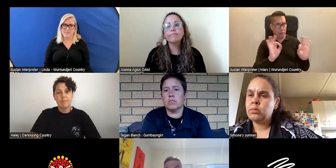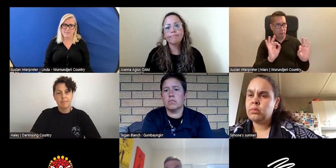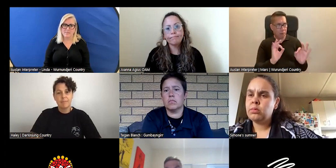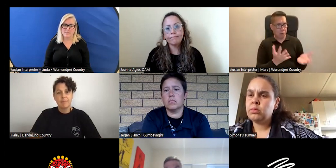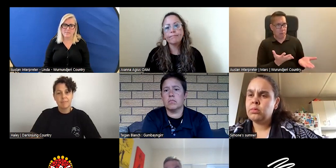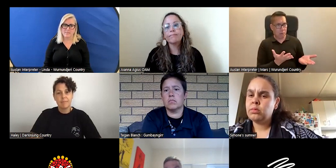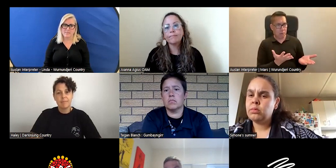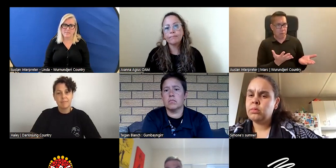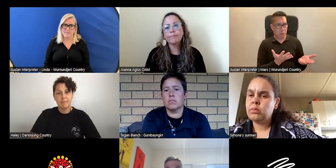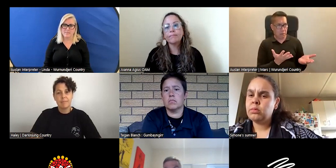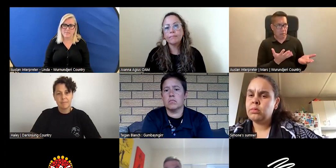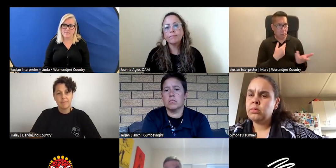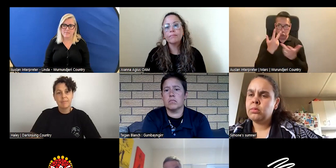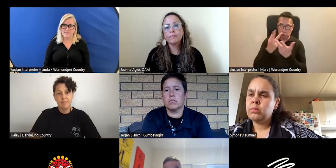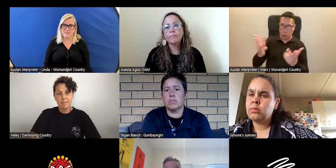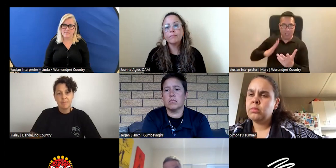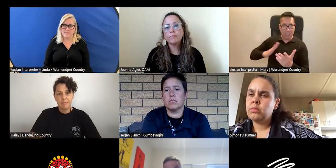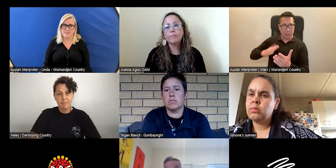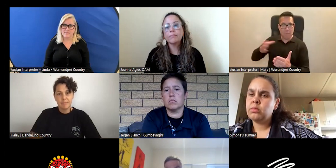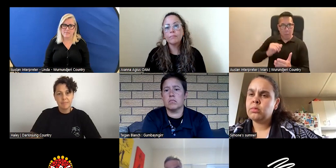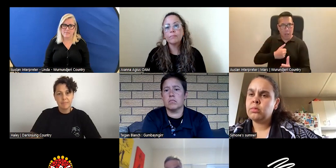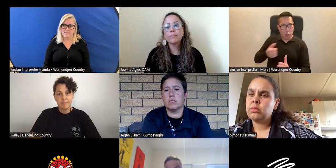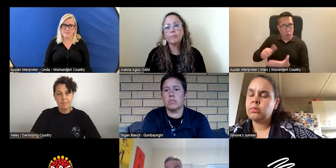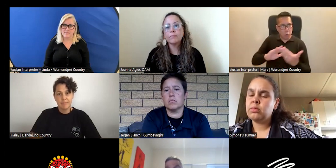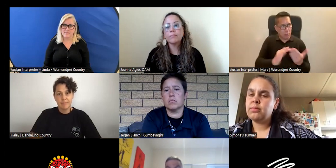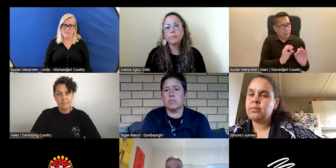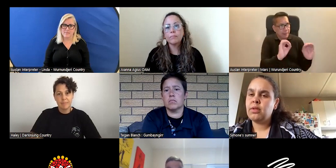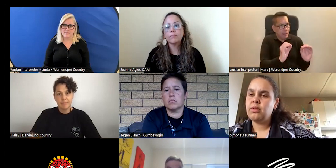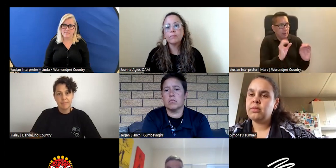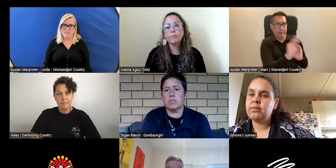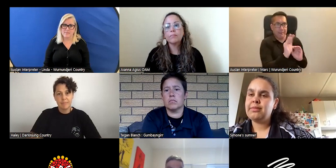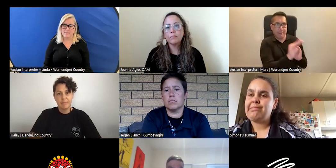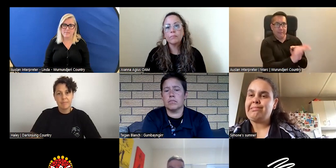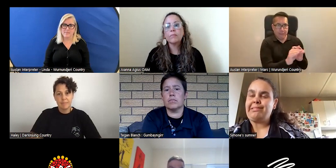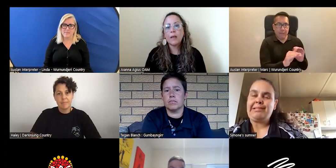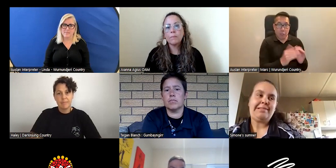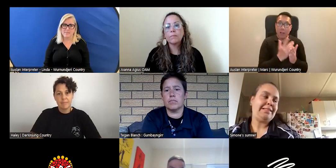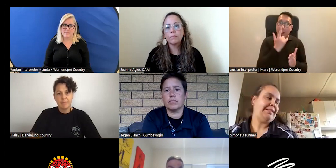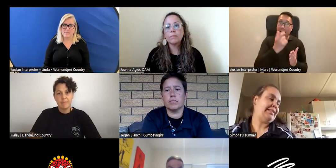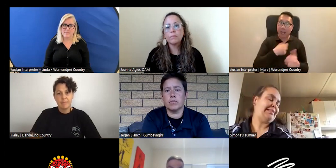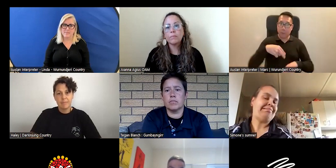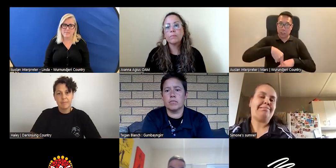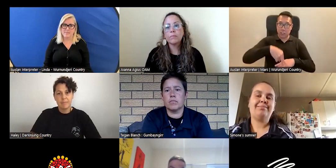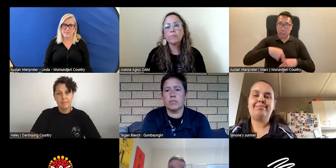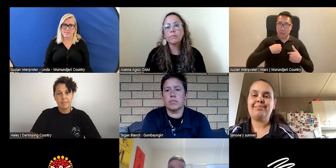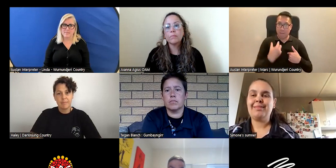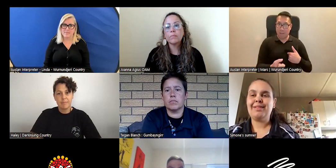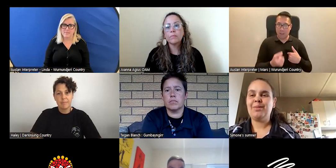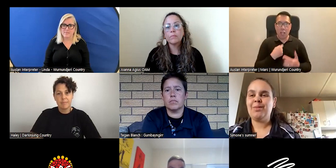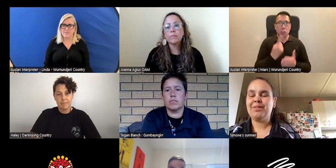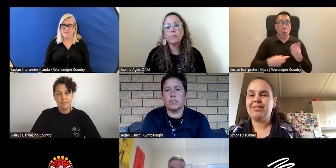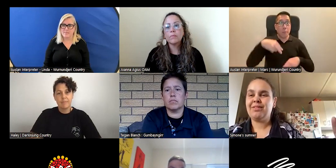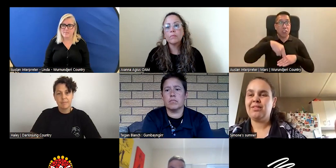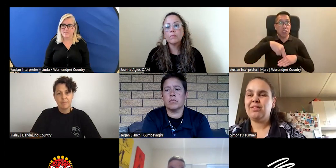which reflects the needs and requirements from our communities. So very fortunate position. And also it's the only position in the